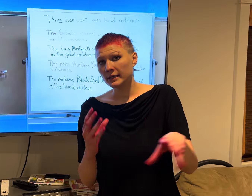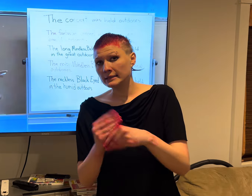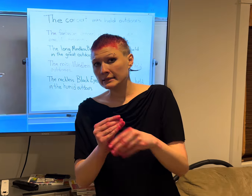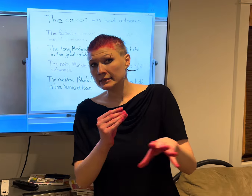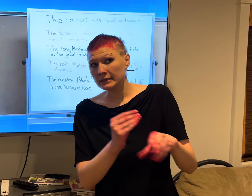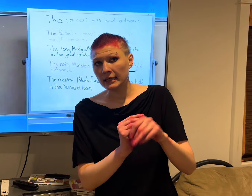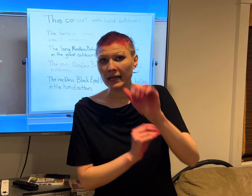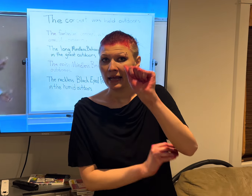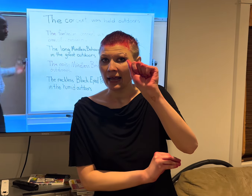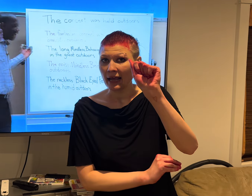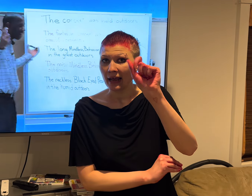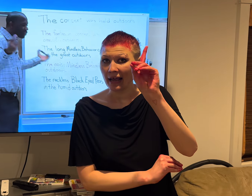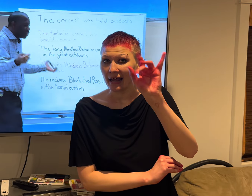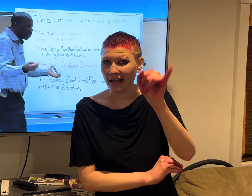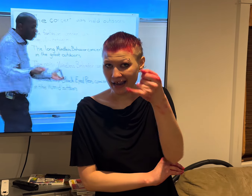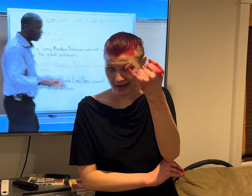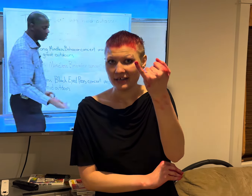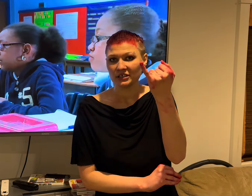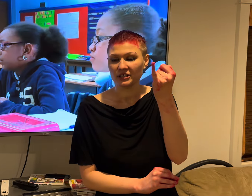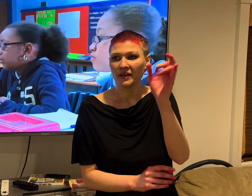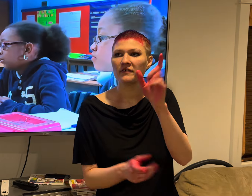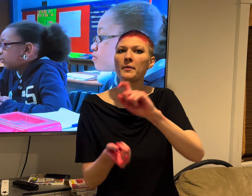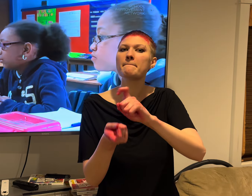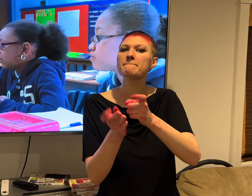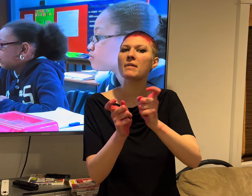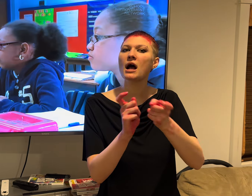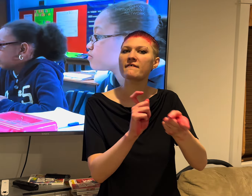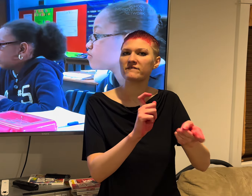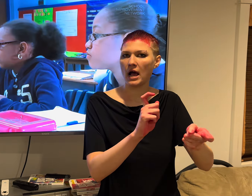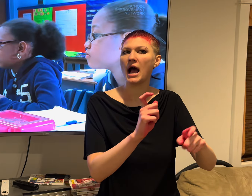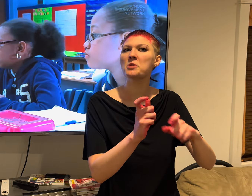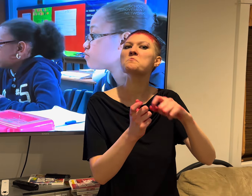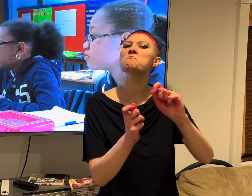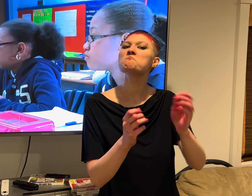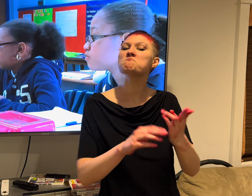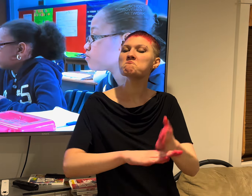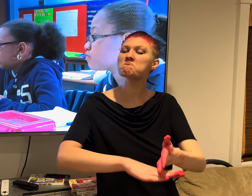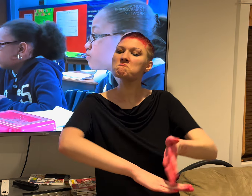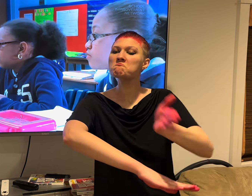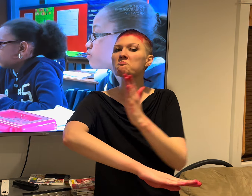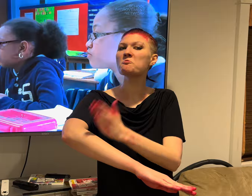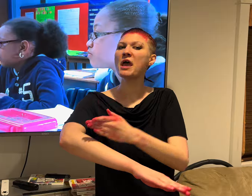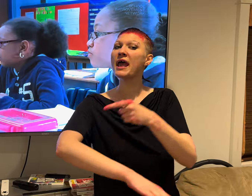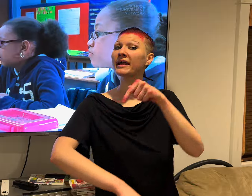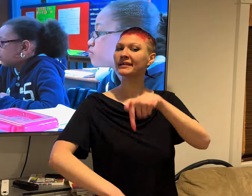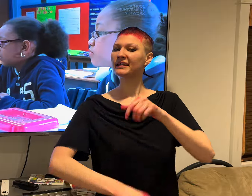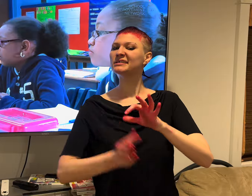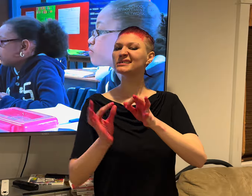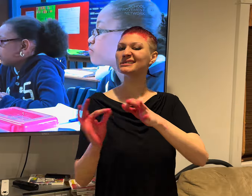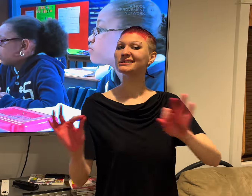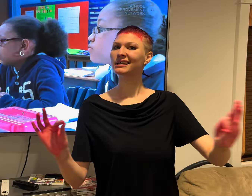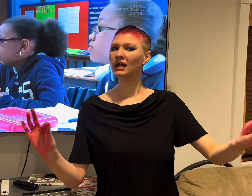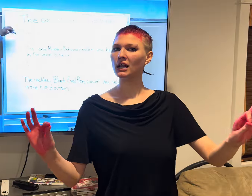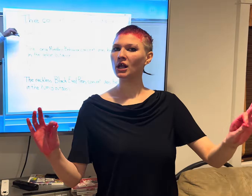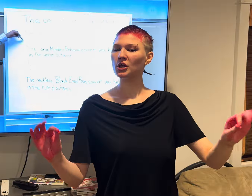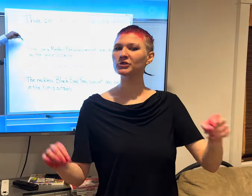outdoors. First, you would have to know what the nouns were. I think, let me see, 1,